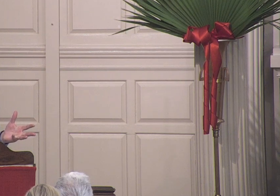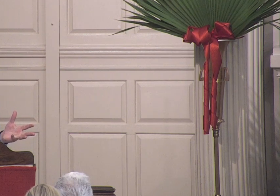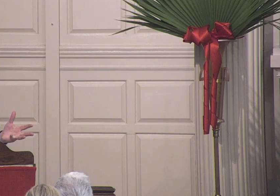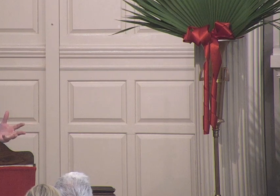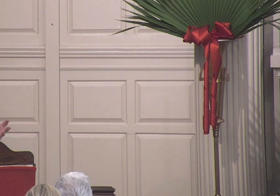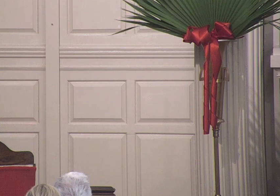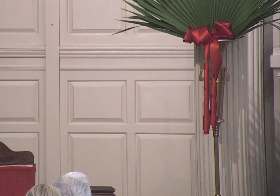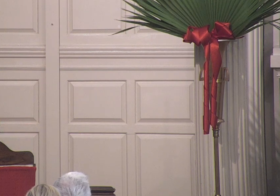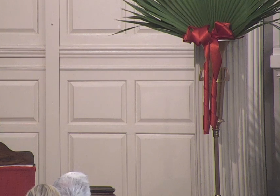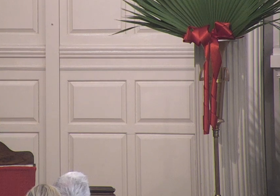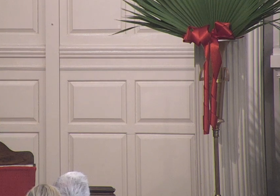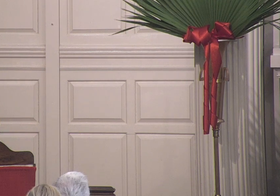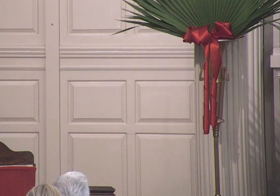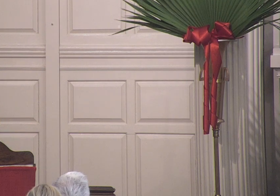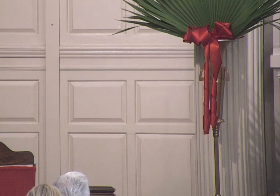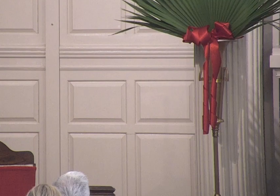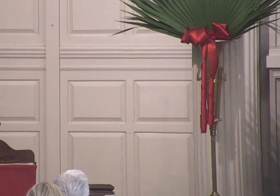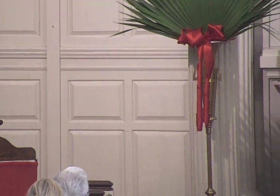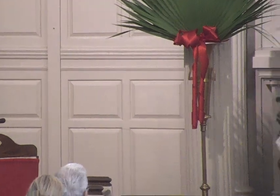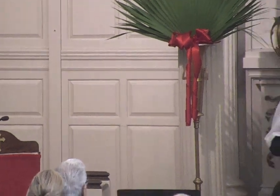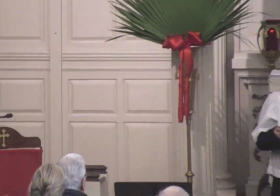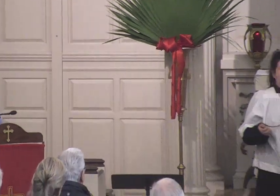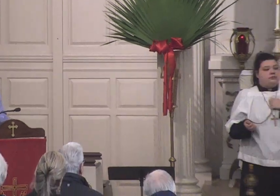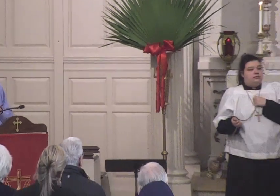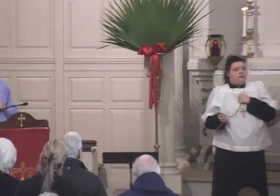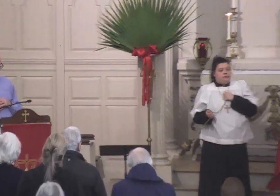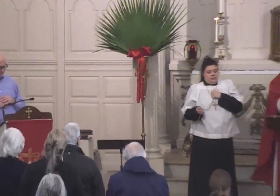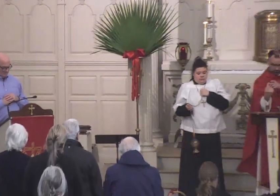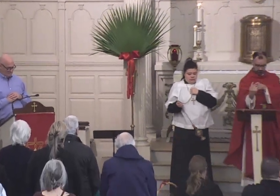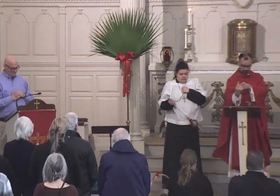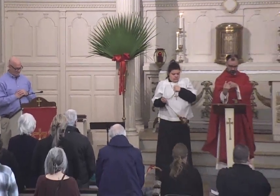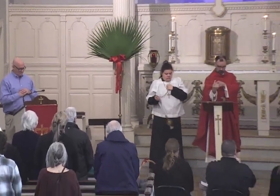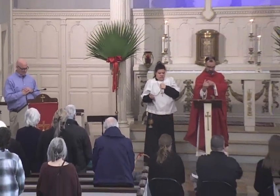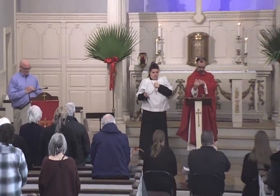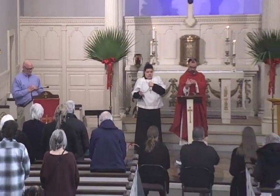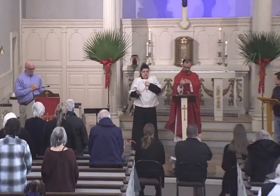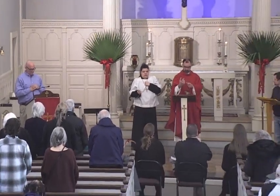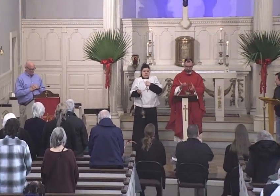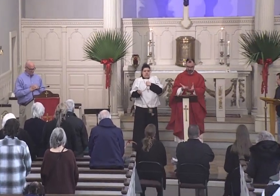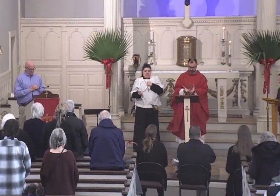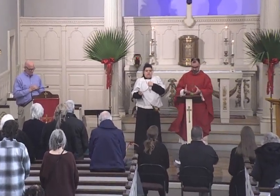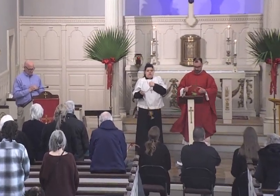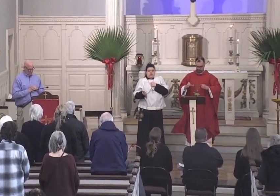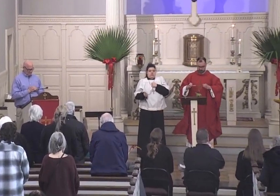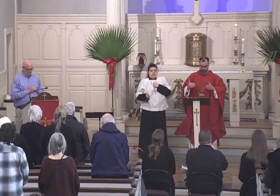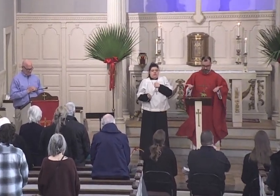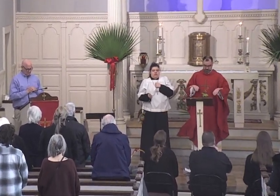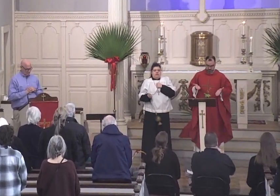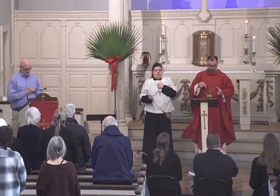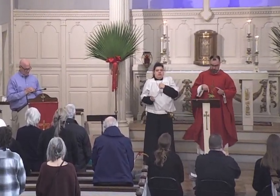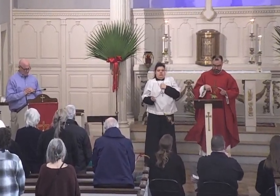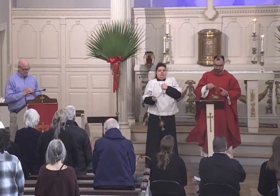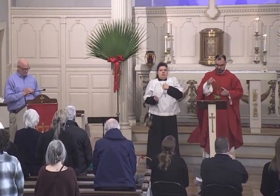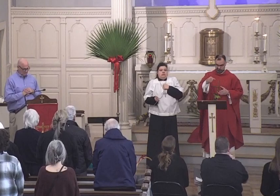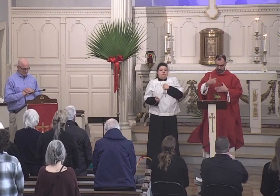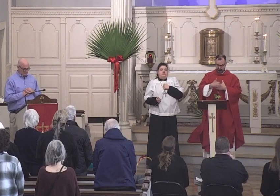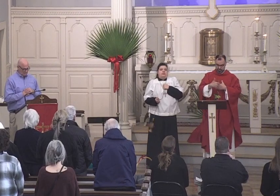He said to them, "One of the 12, the one who dips with me into the